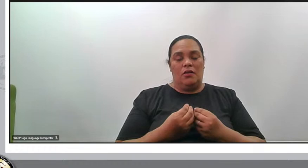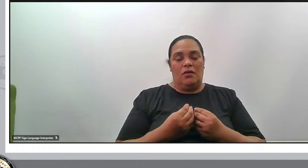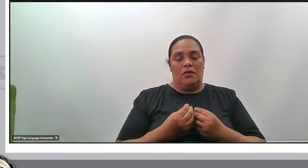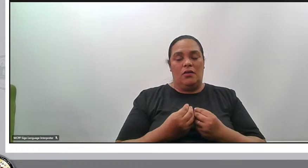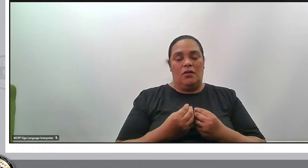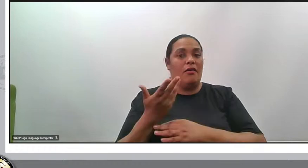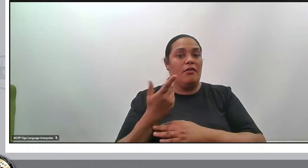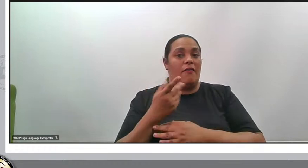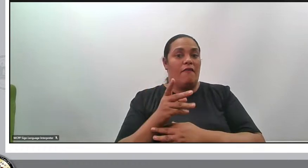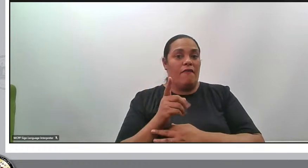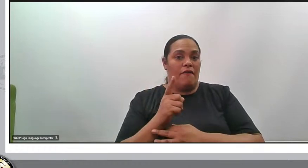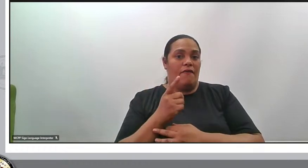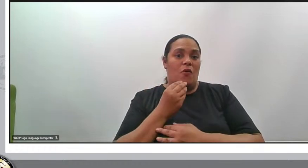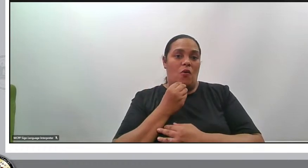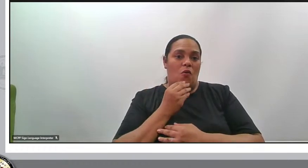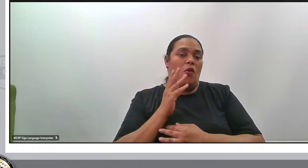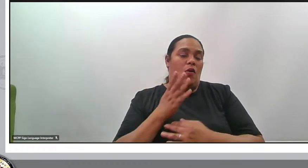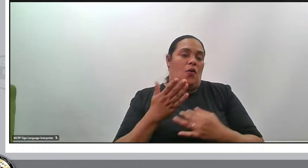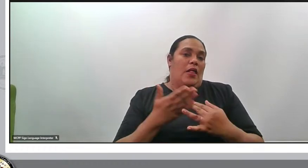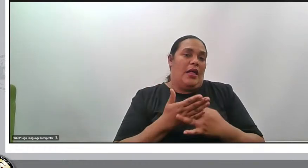be catered adequately. Thank you.